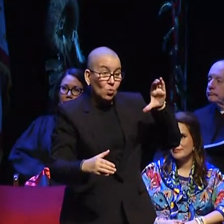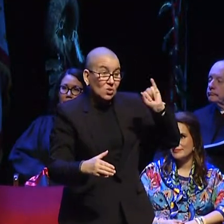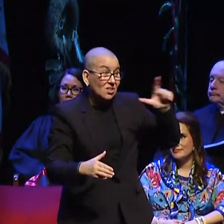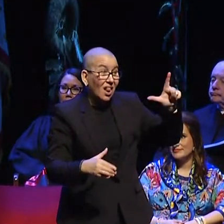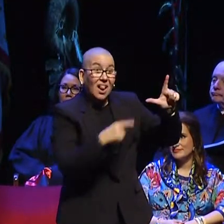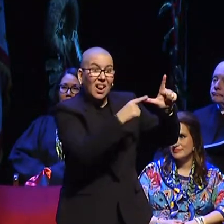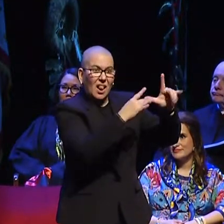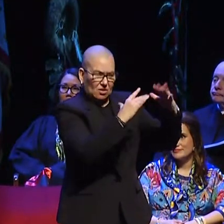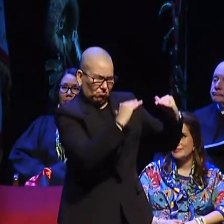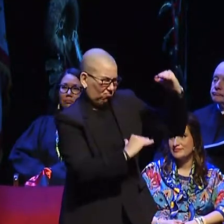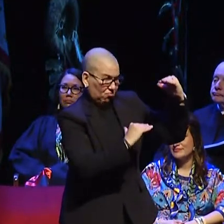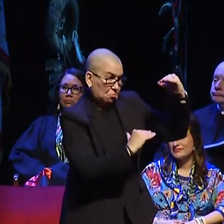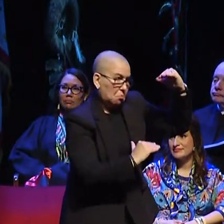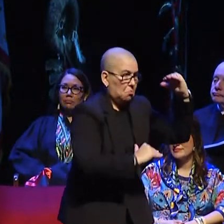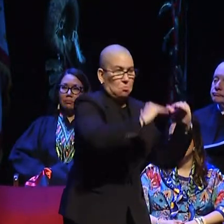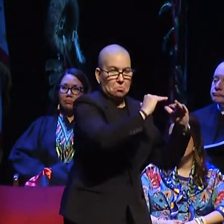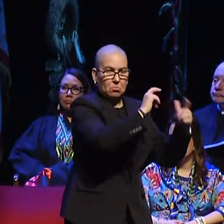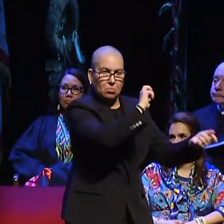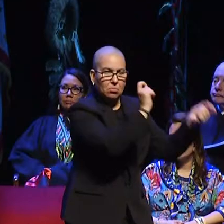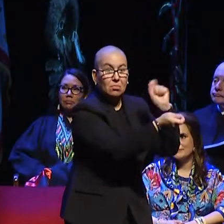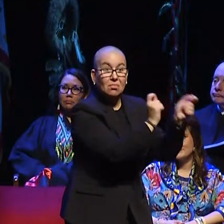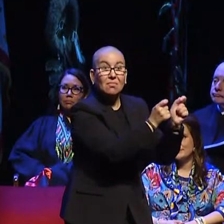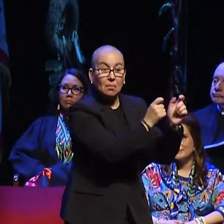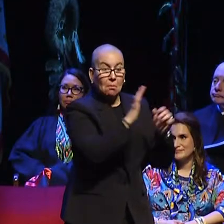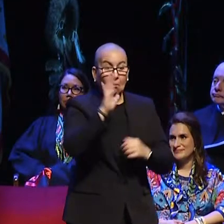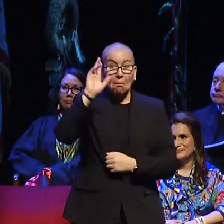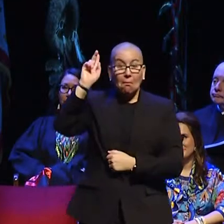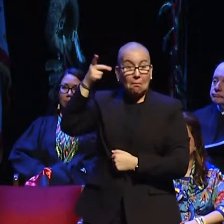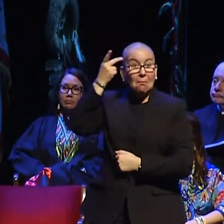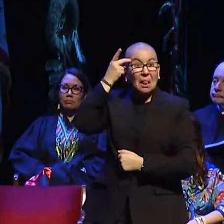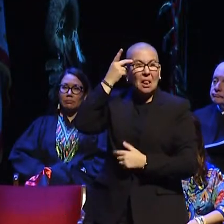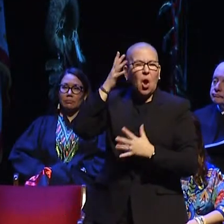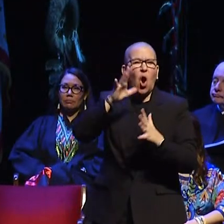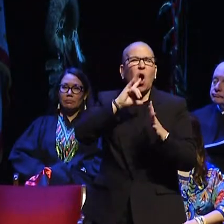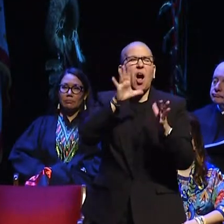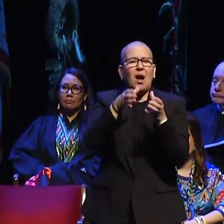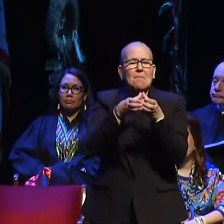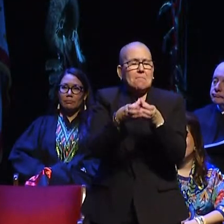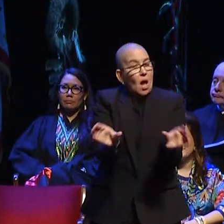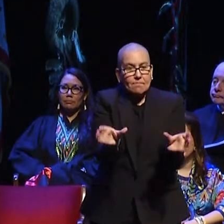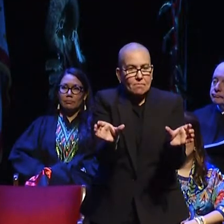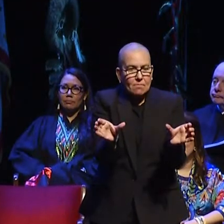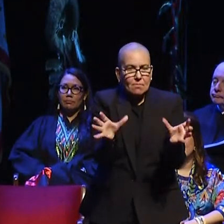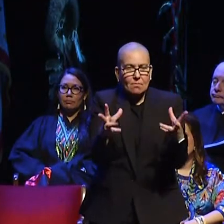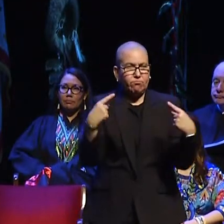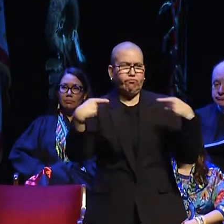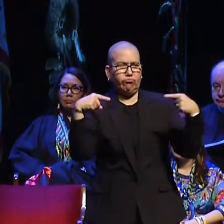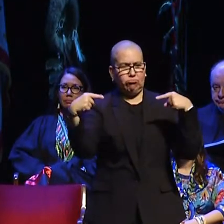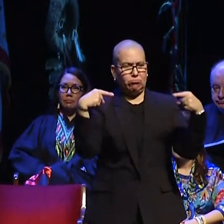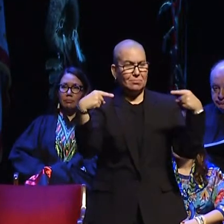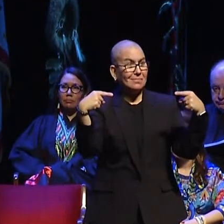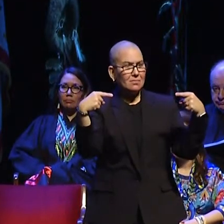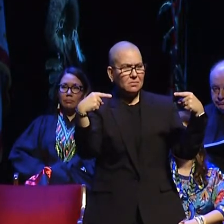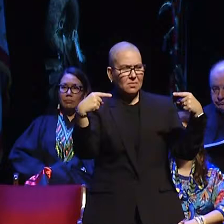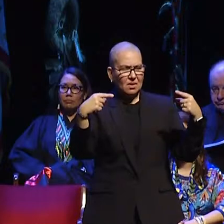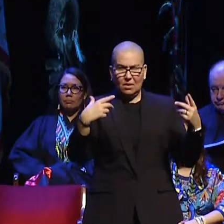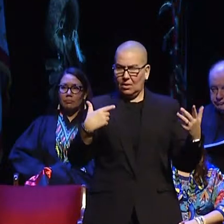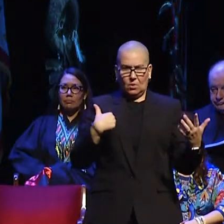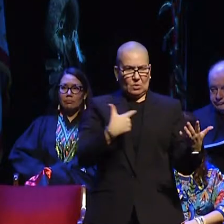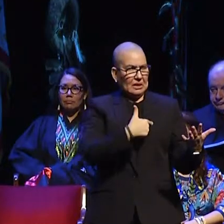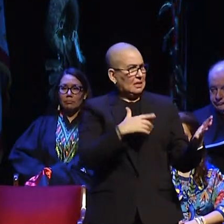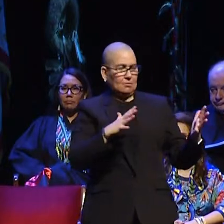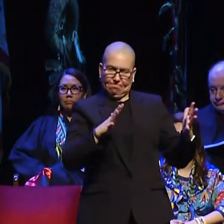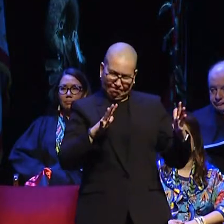some of the most divided political times that any of us have ever seen. And we made progress, but we all know there's more work to be